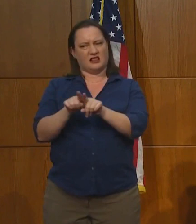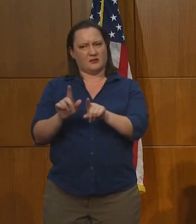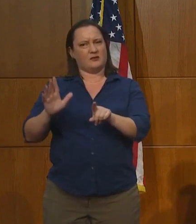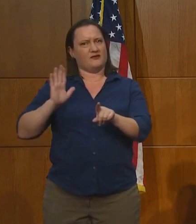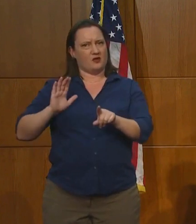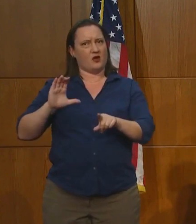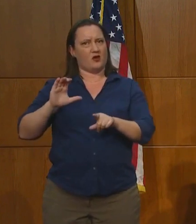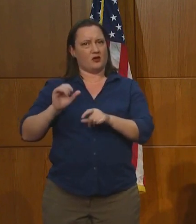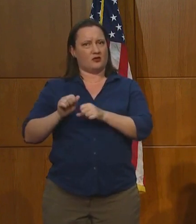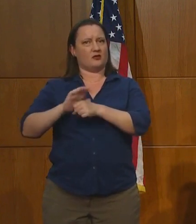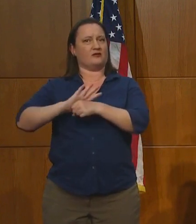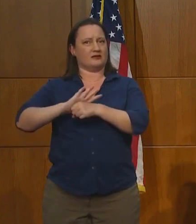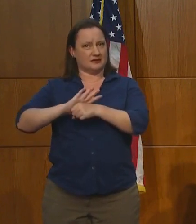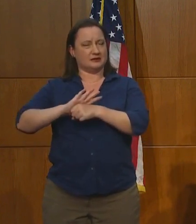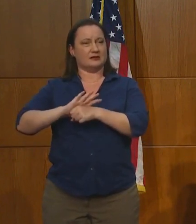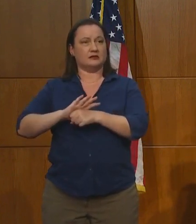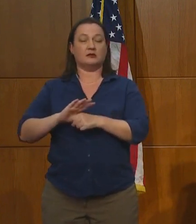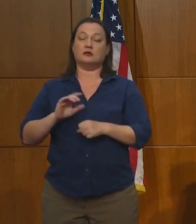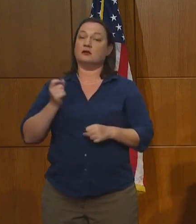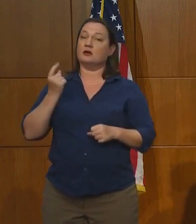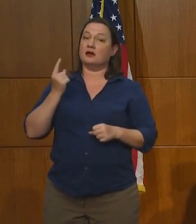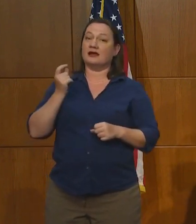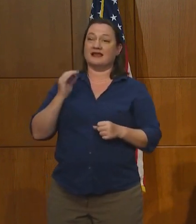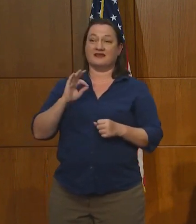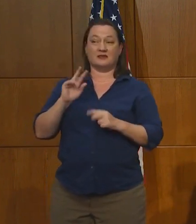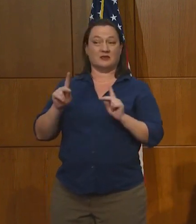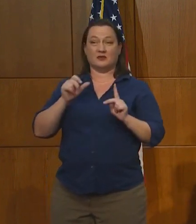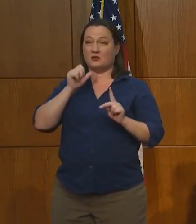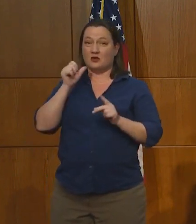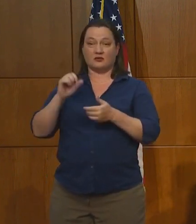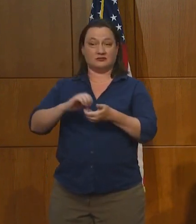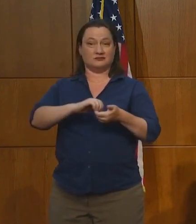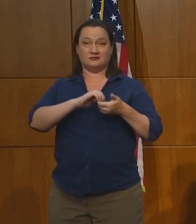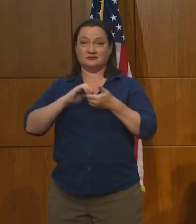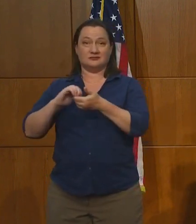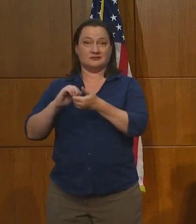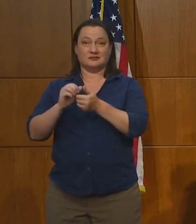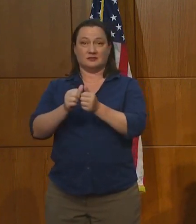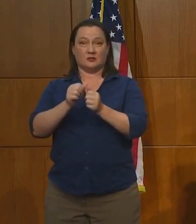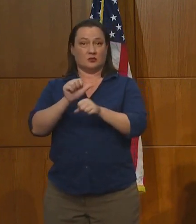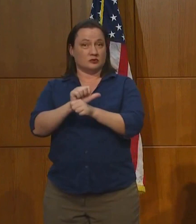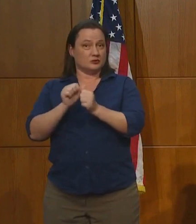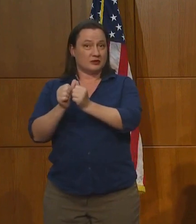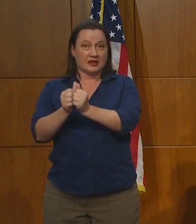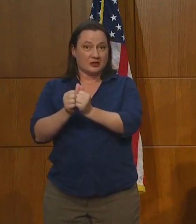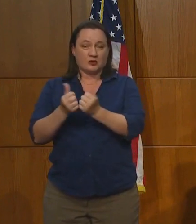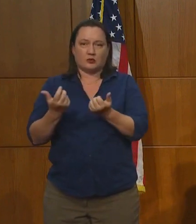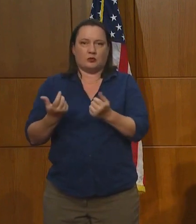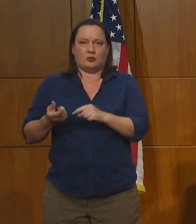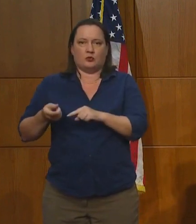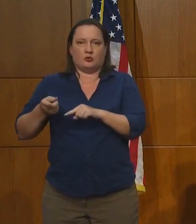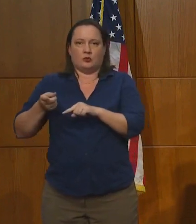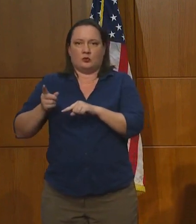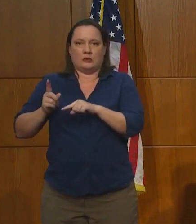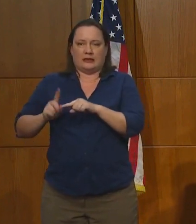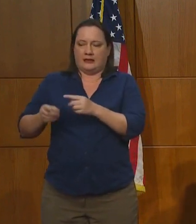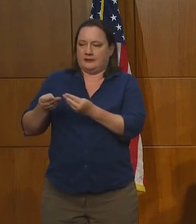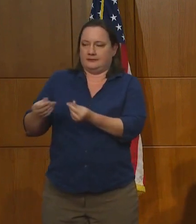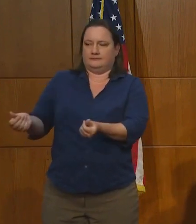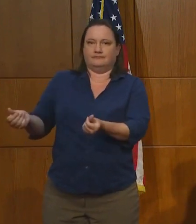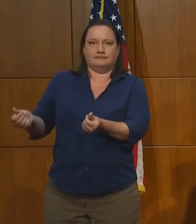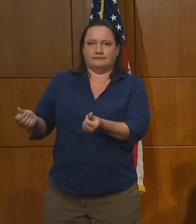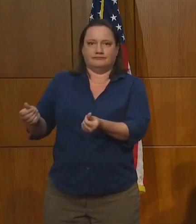COVID-19. But if everybody doesn't cooperate, we're not going to get there. And if they don't, and we're